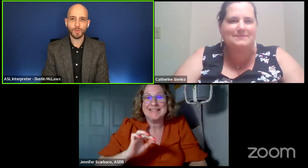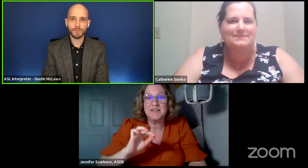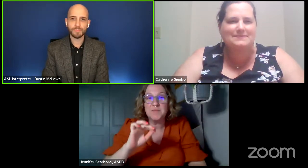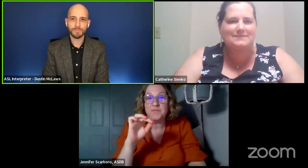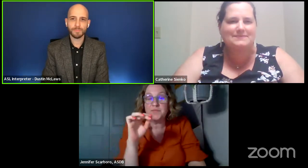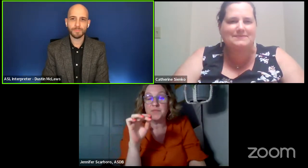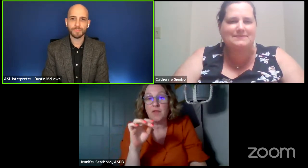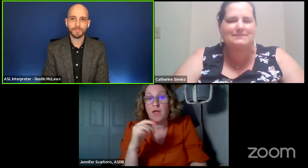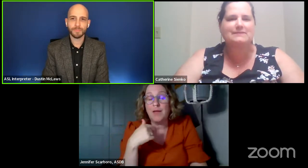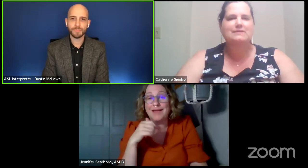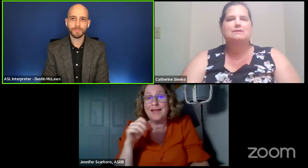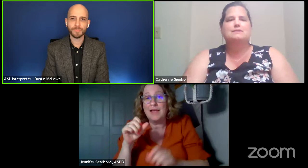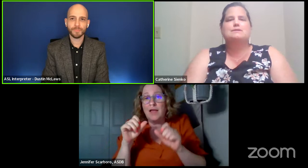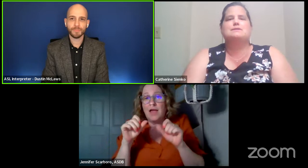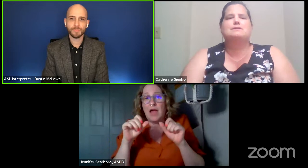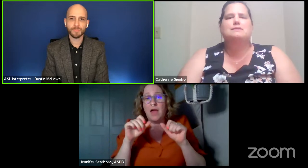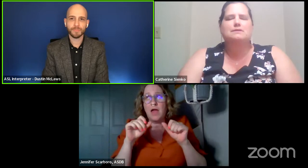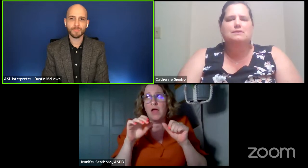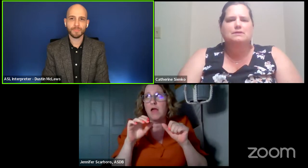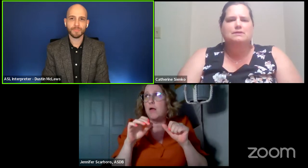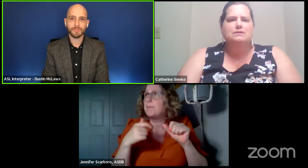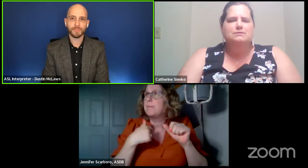Commissioner Scarborough?